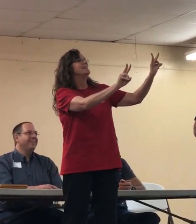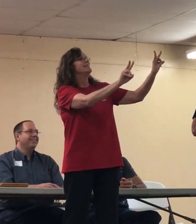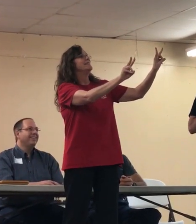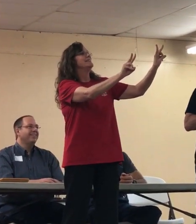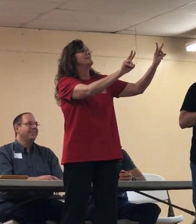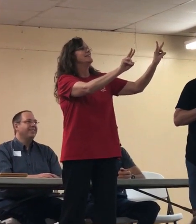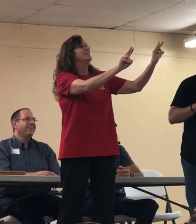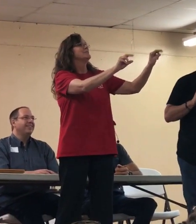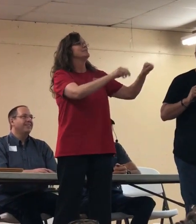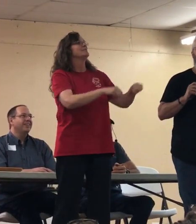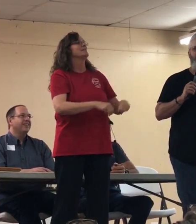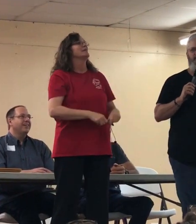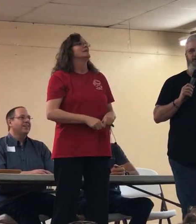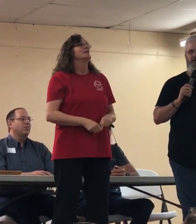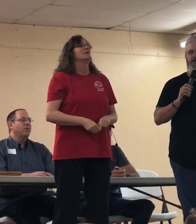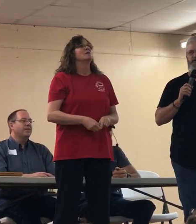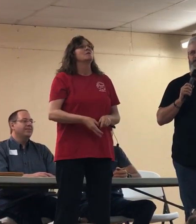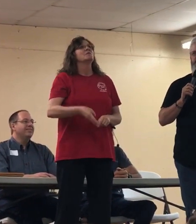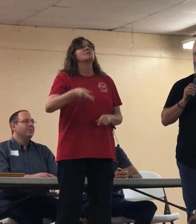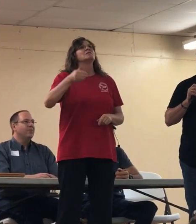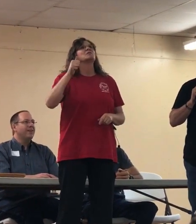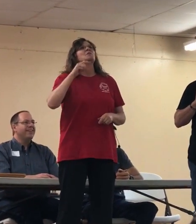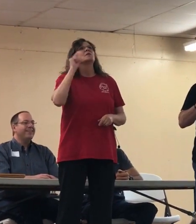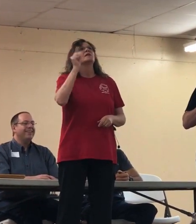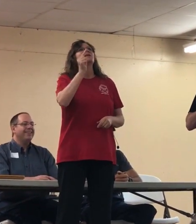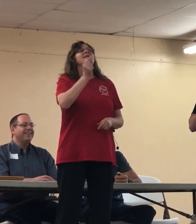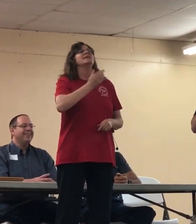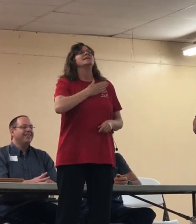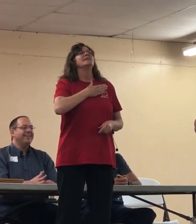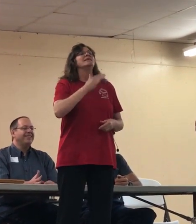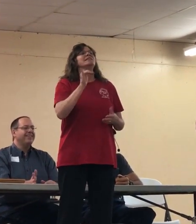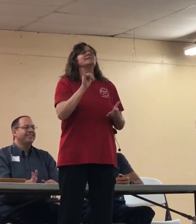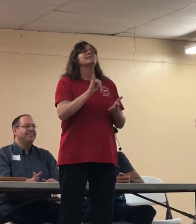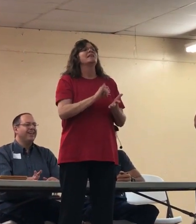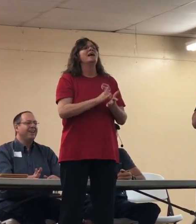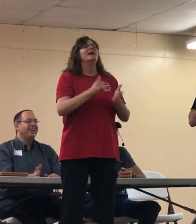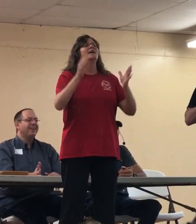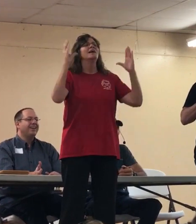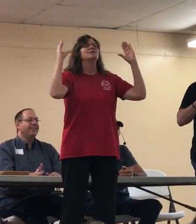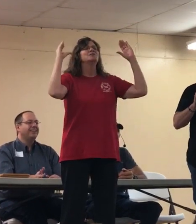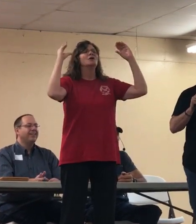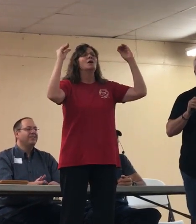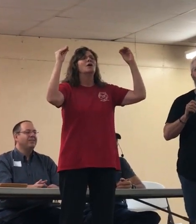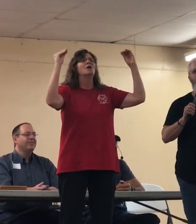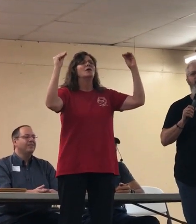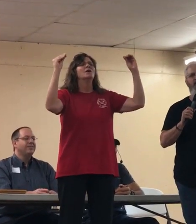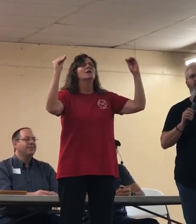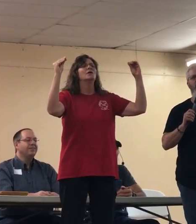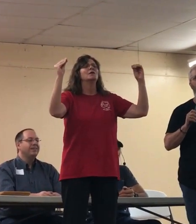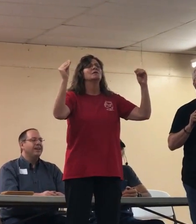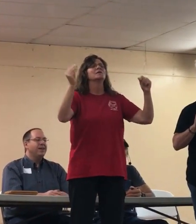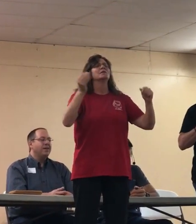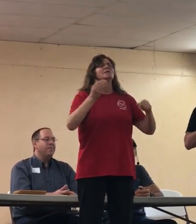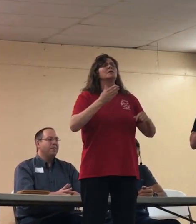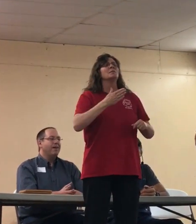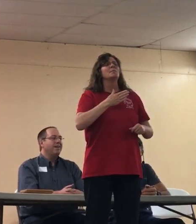T'was grace that taught